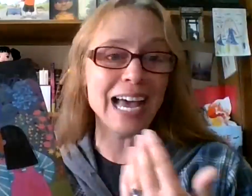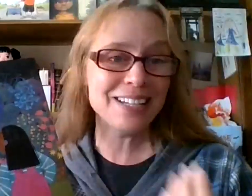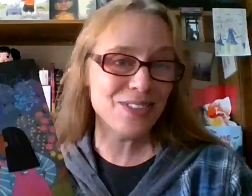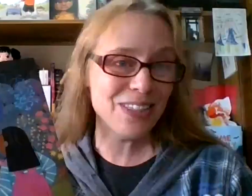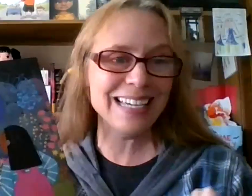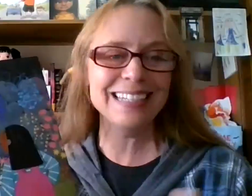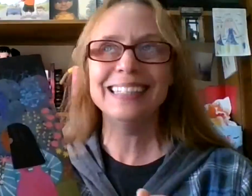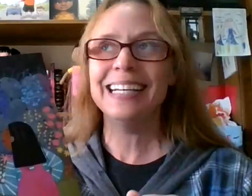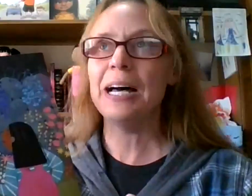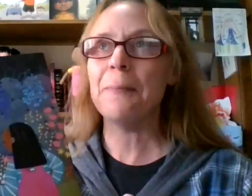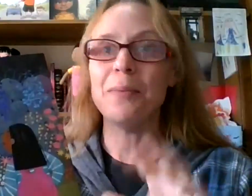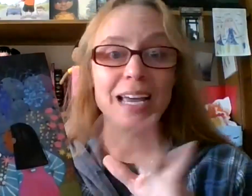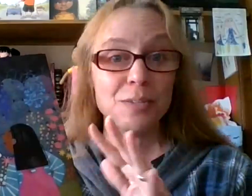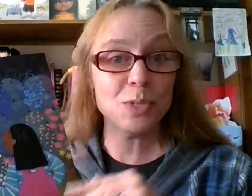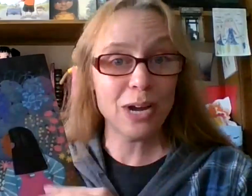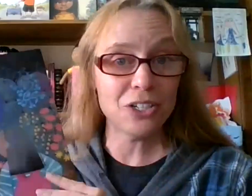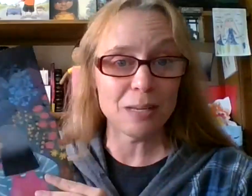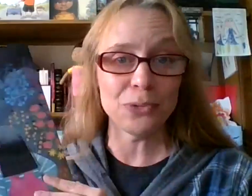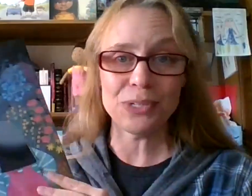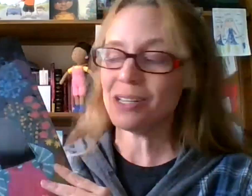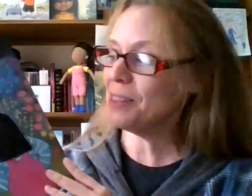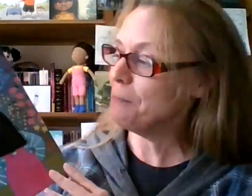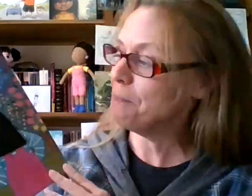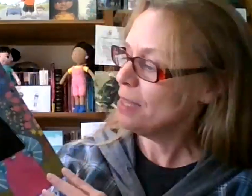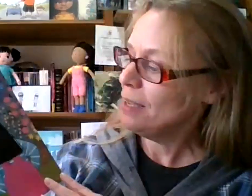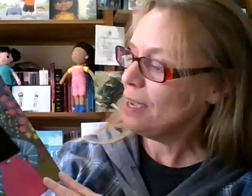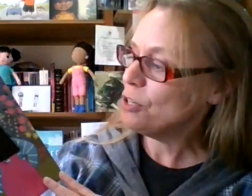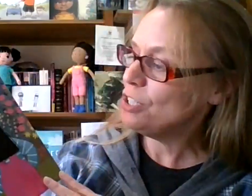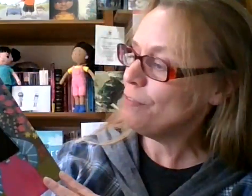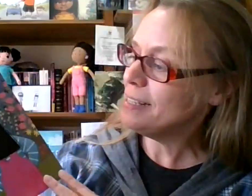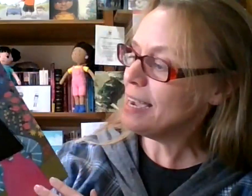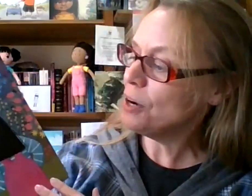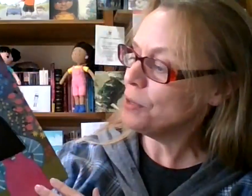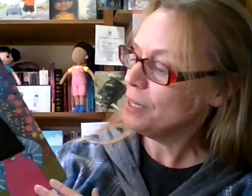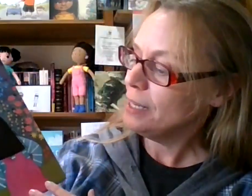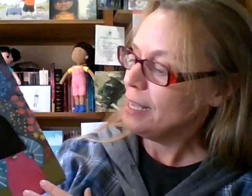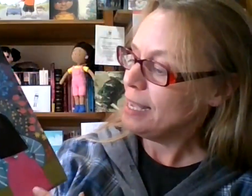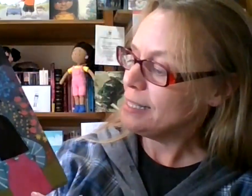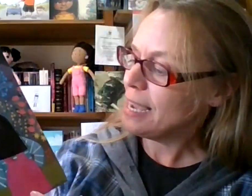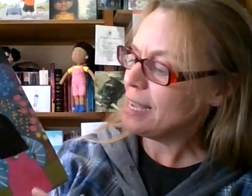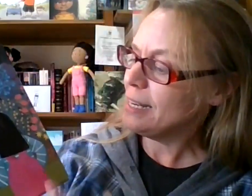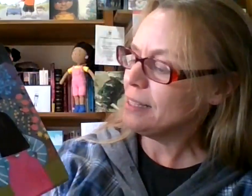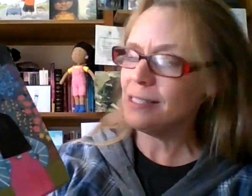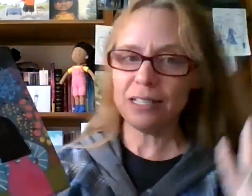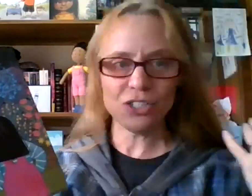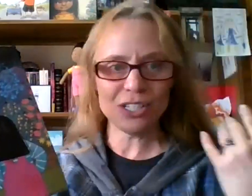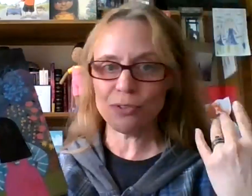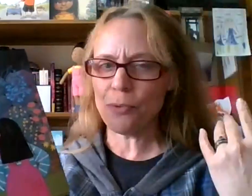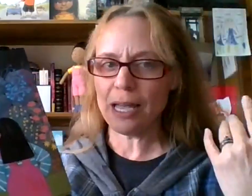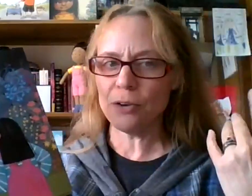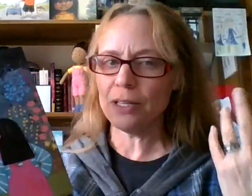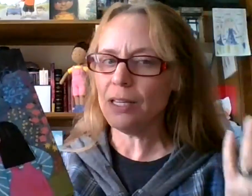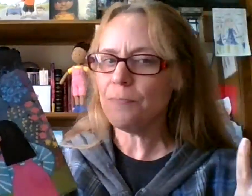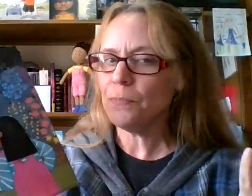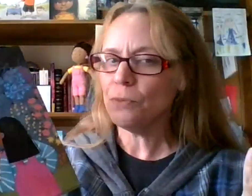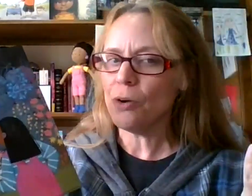they're too flat, too thin. Maybe they have some scratches and bruises on them. And what she finds out is that the seeds she's